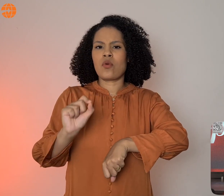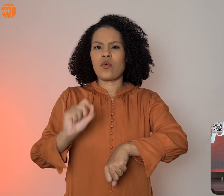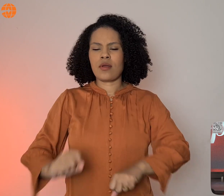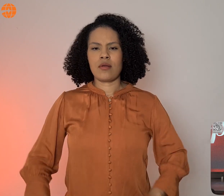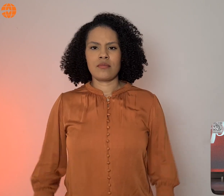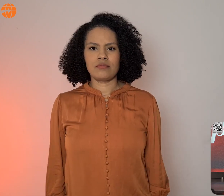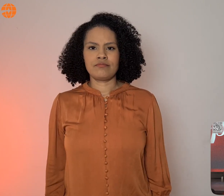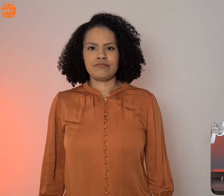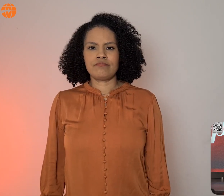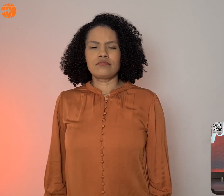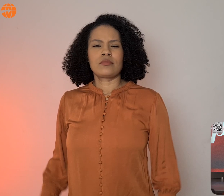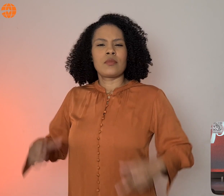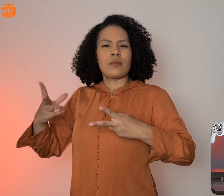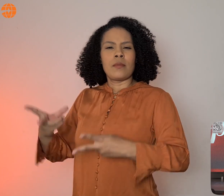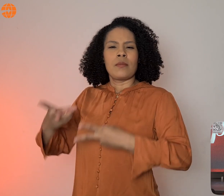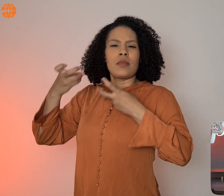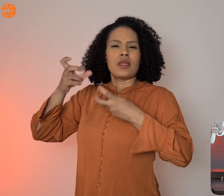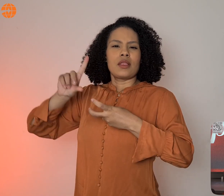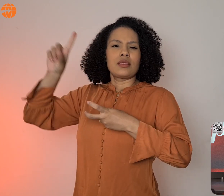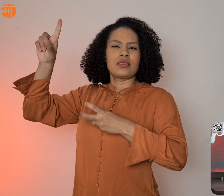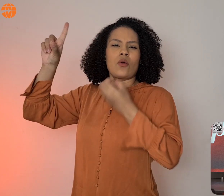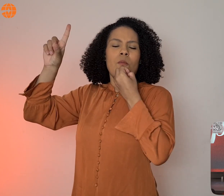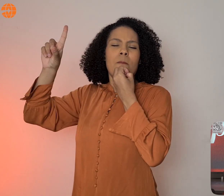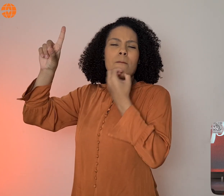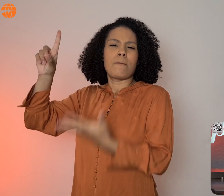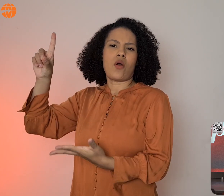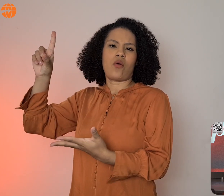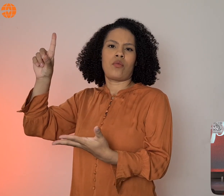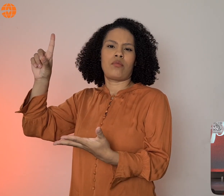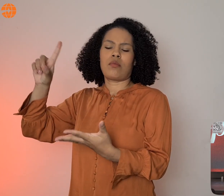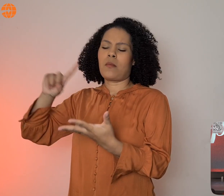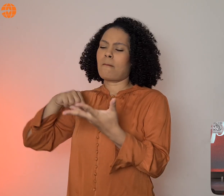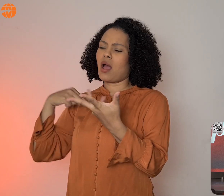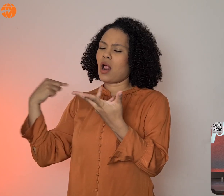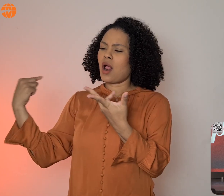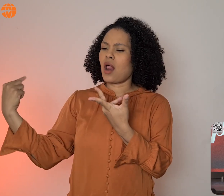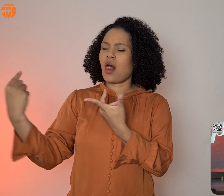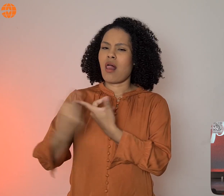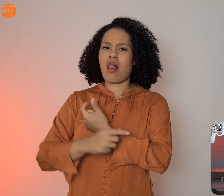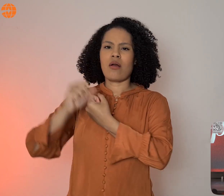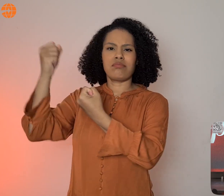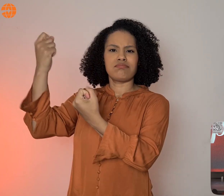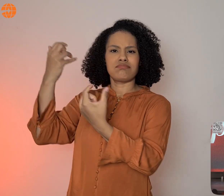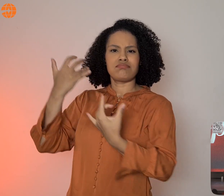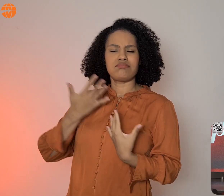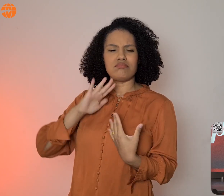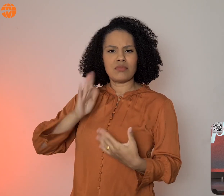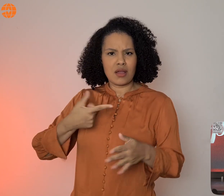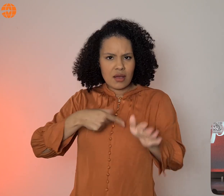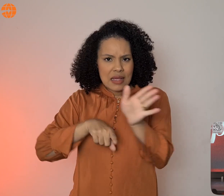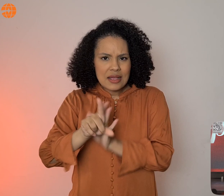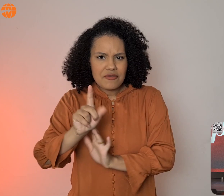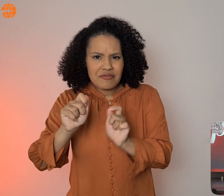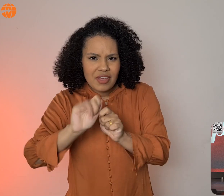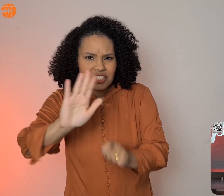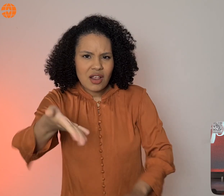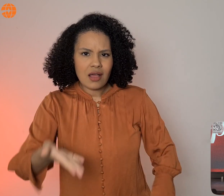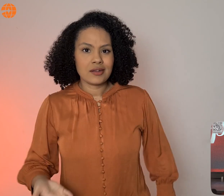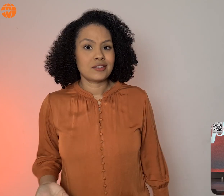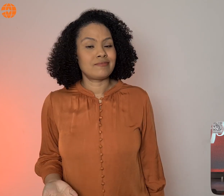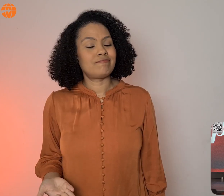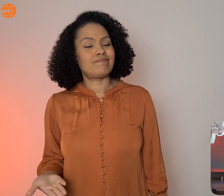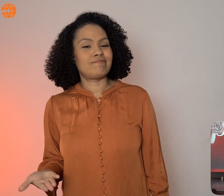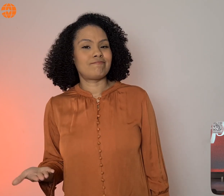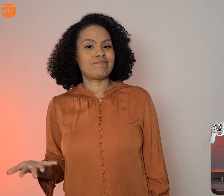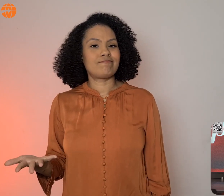para quantificar a bondade de Deus em relação a você. Have you ever done this? Você já fez isso? I mean, sometime have you ever sat down and